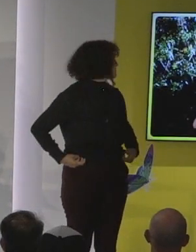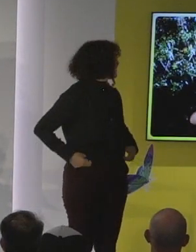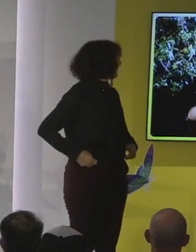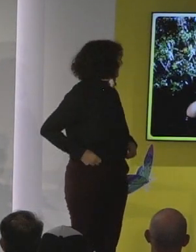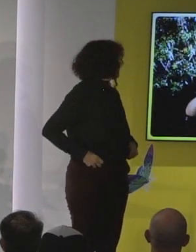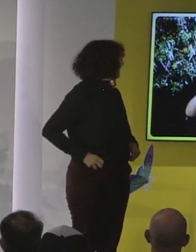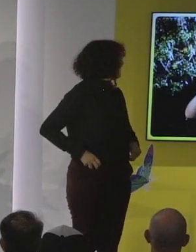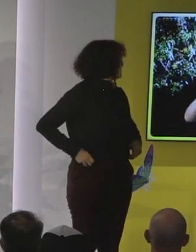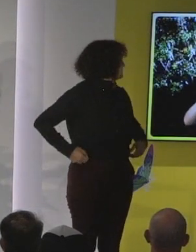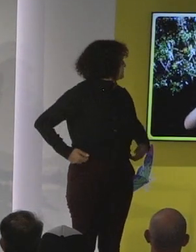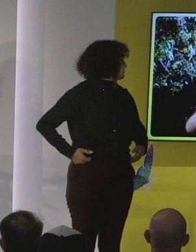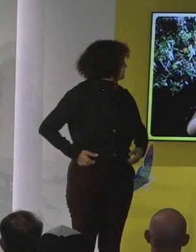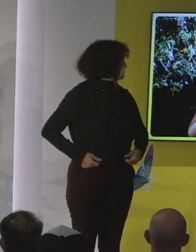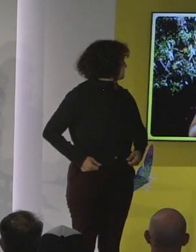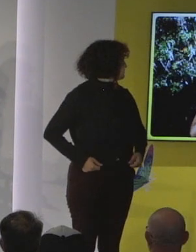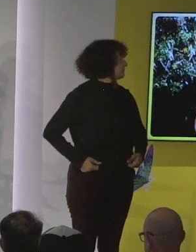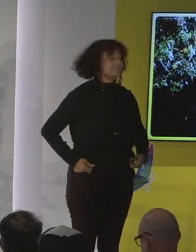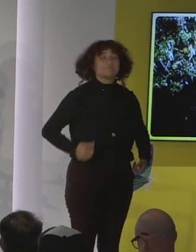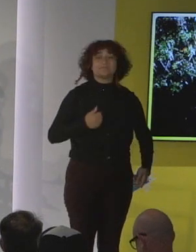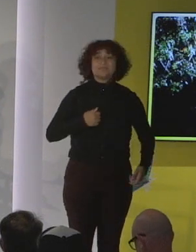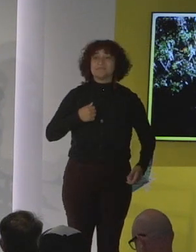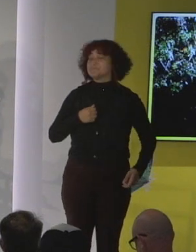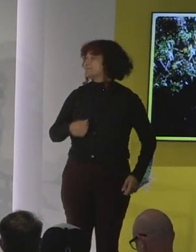Right? Sorry.